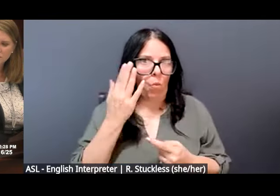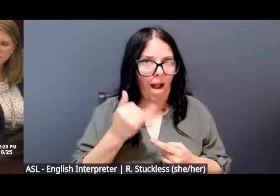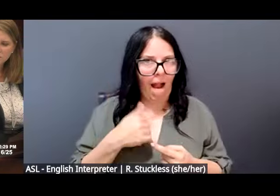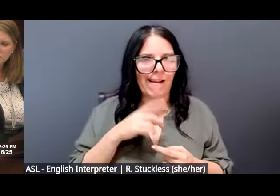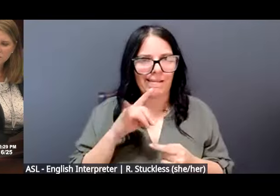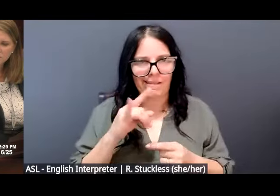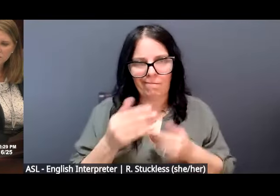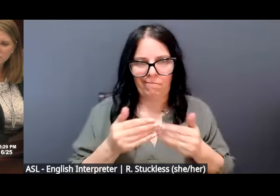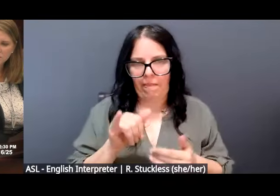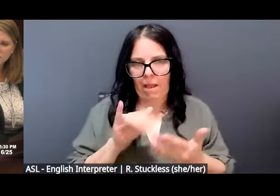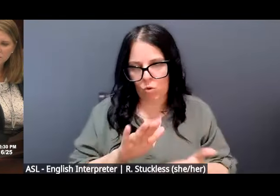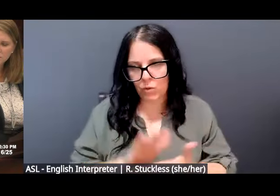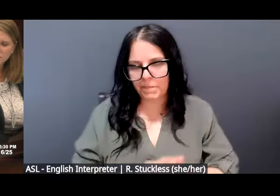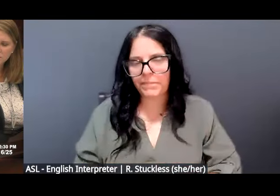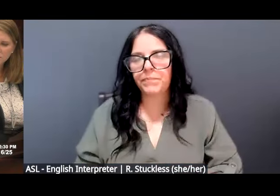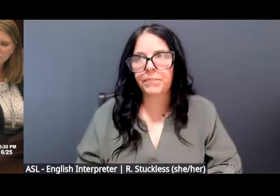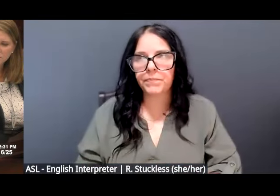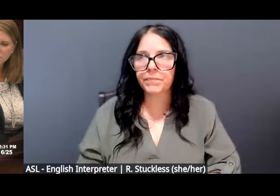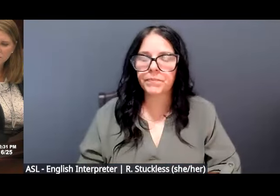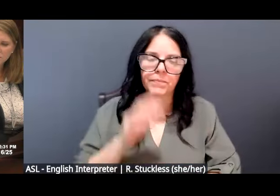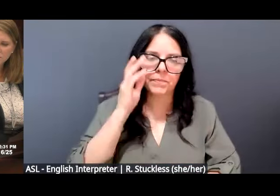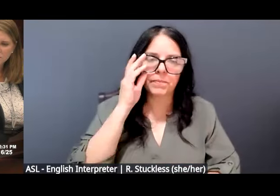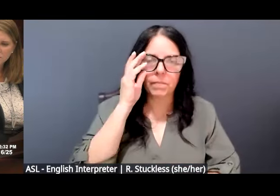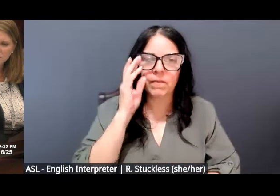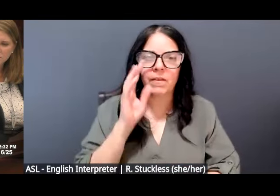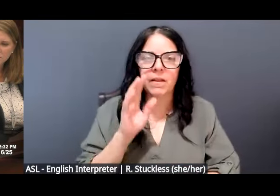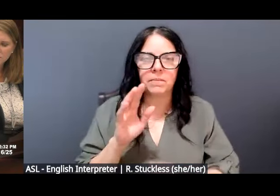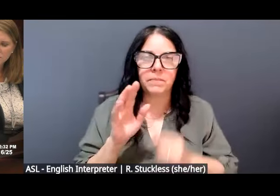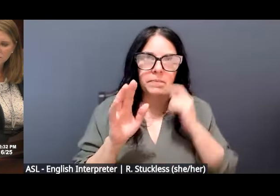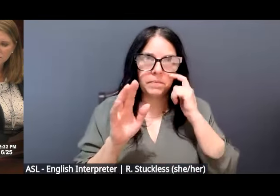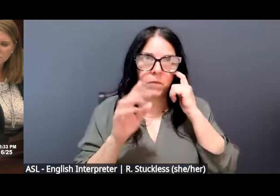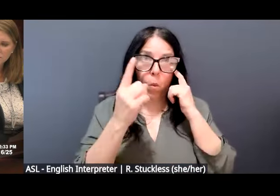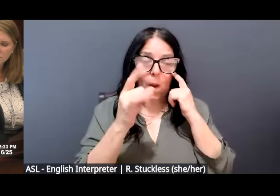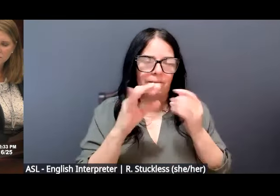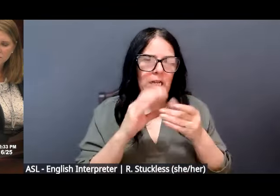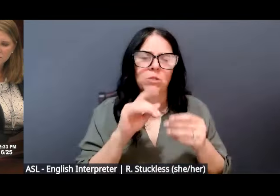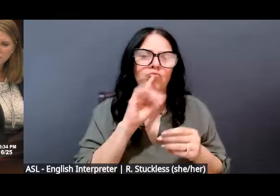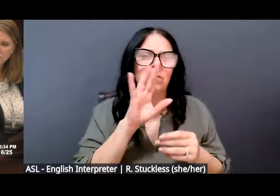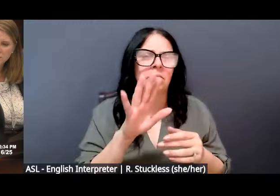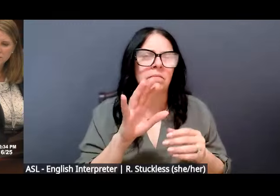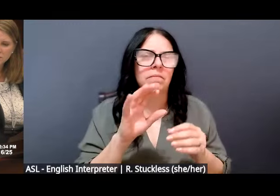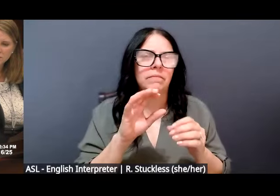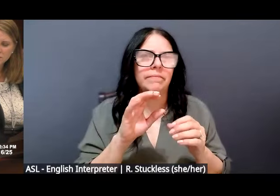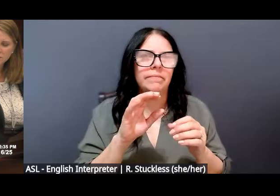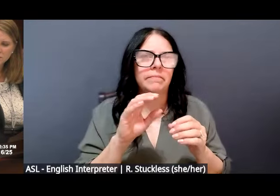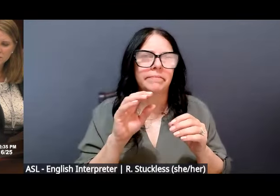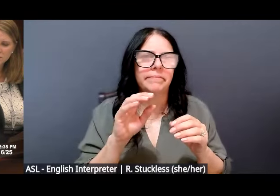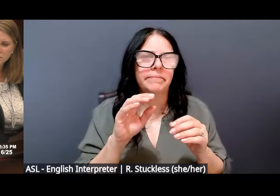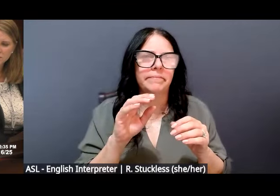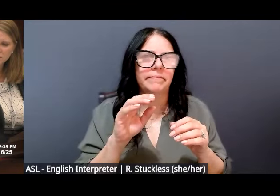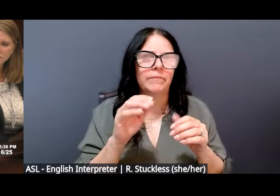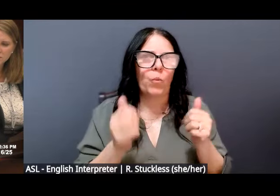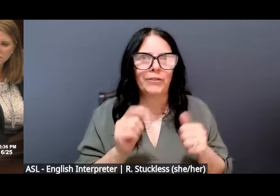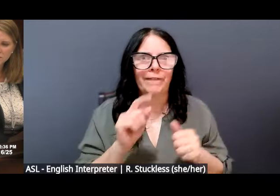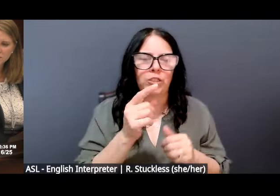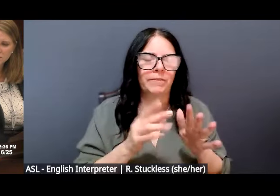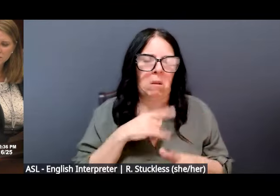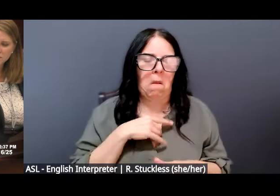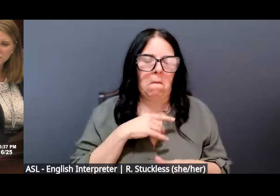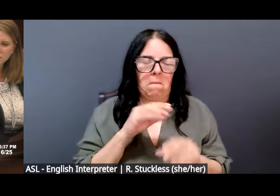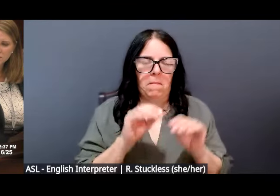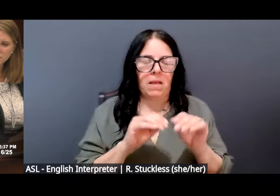As far as one of the comments, these are in no particular order as well. As far as whether or not the secretary decides who